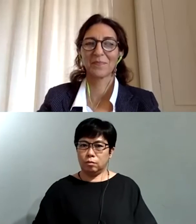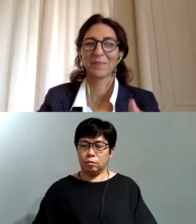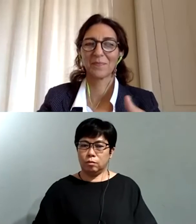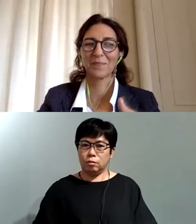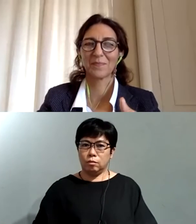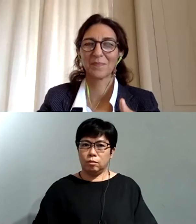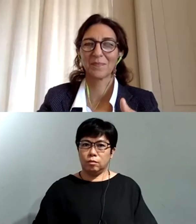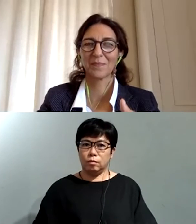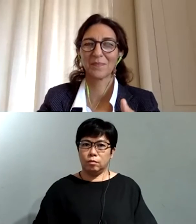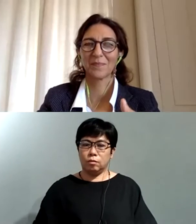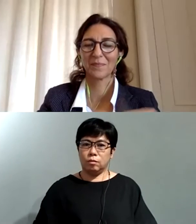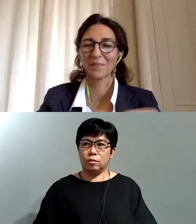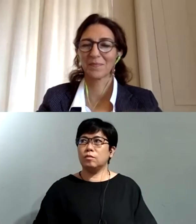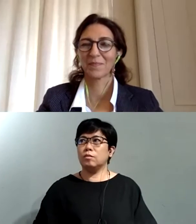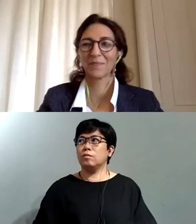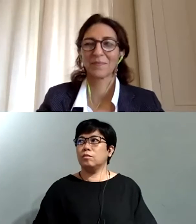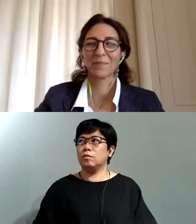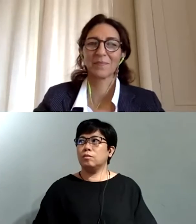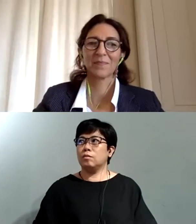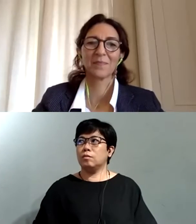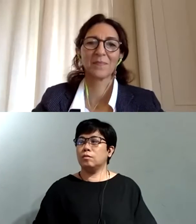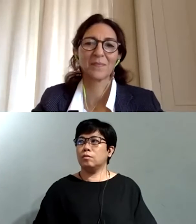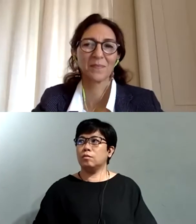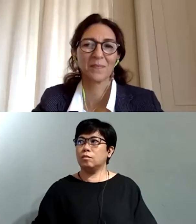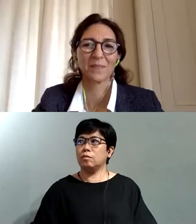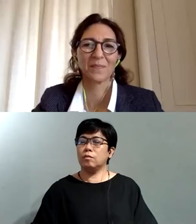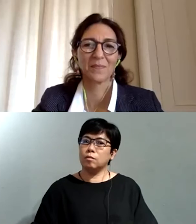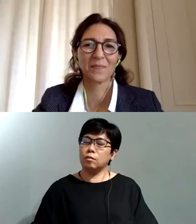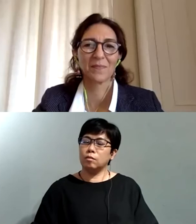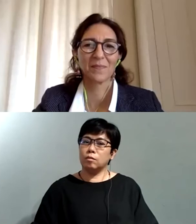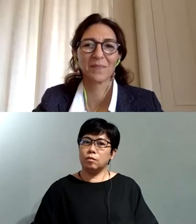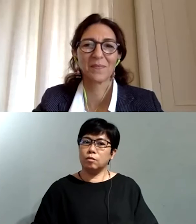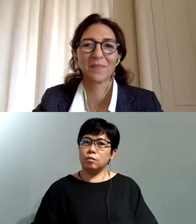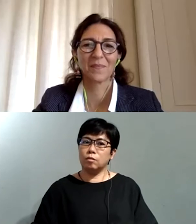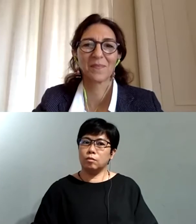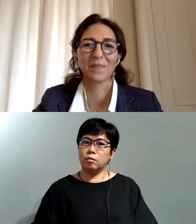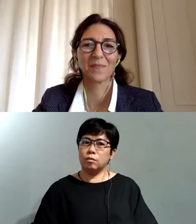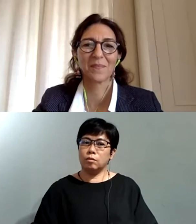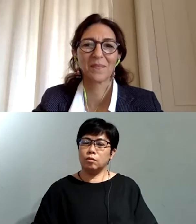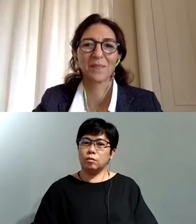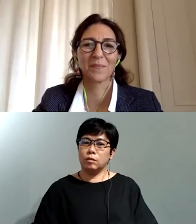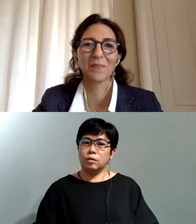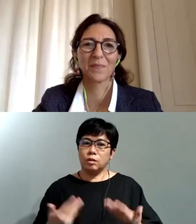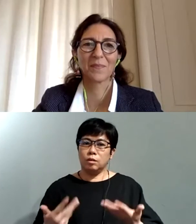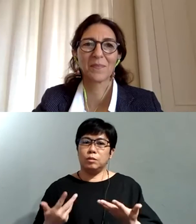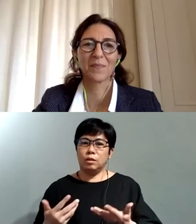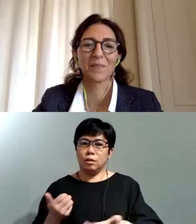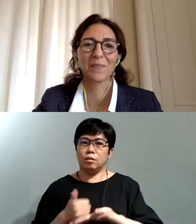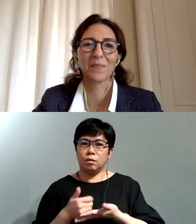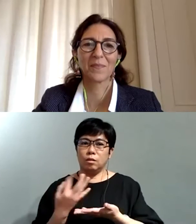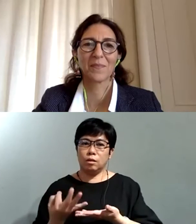we'll better develop our community afterwards. Today, we have invited 4 speakers.